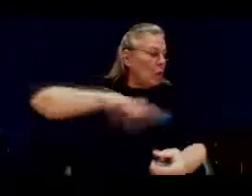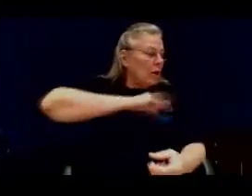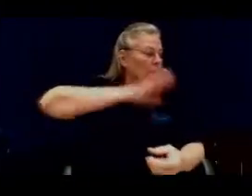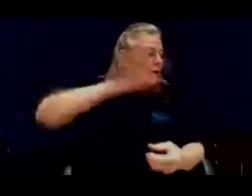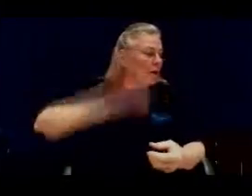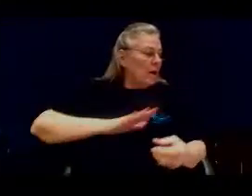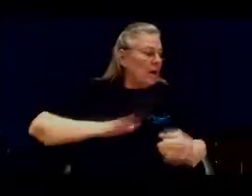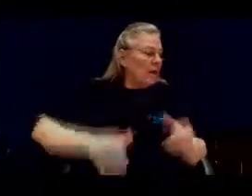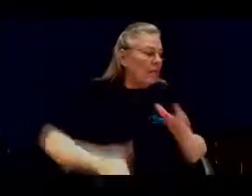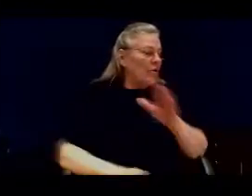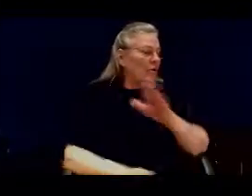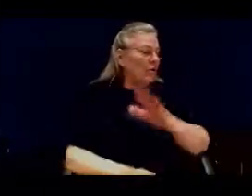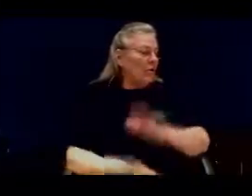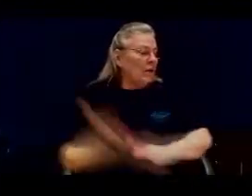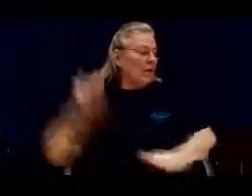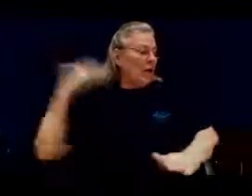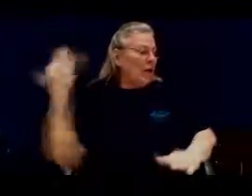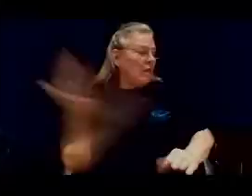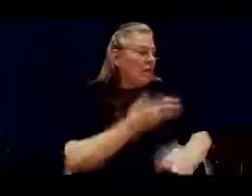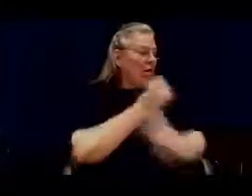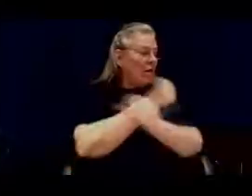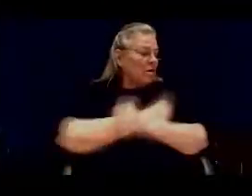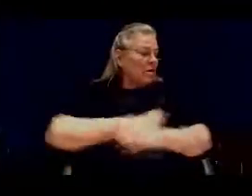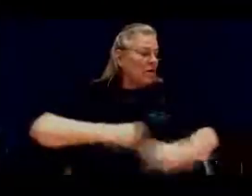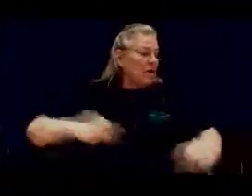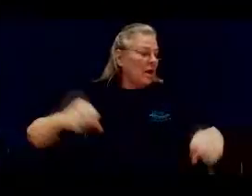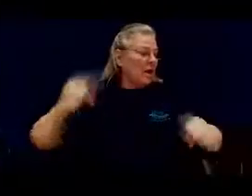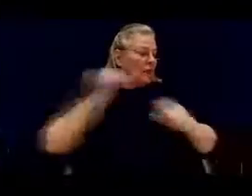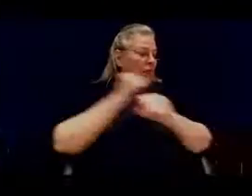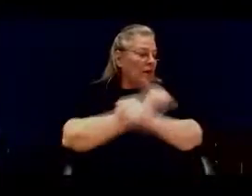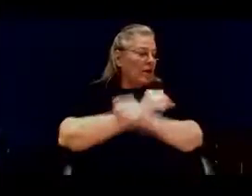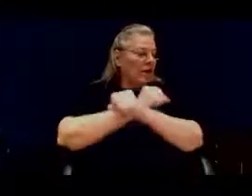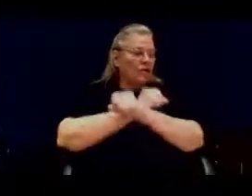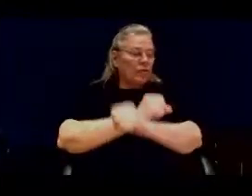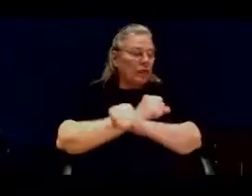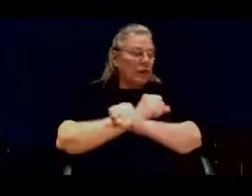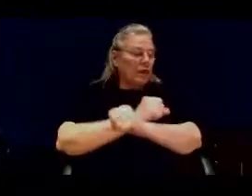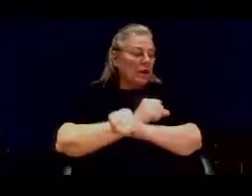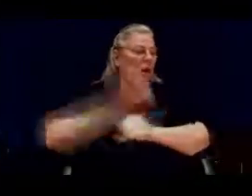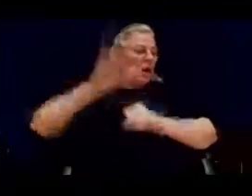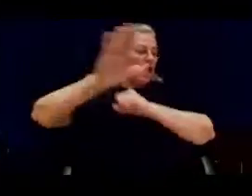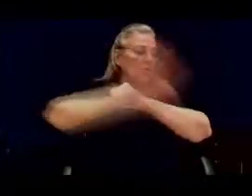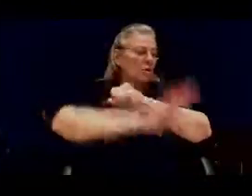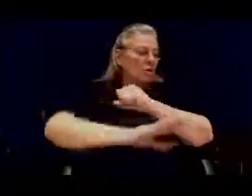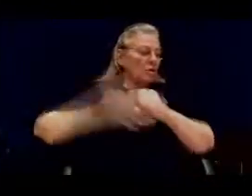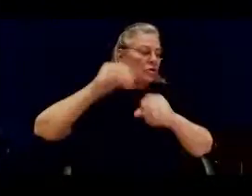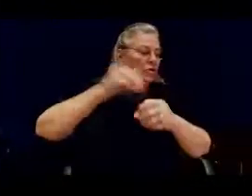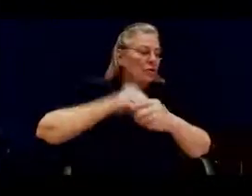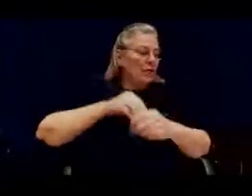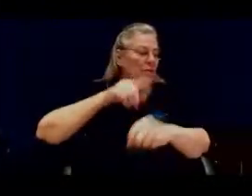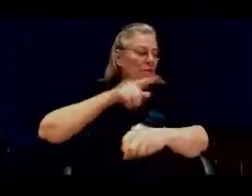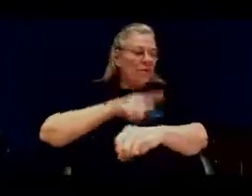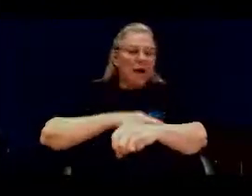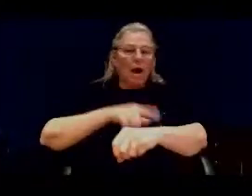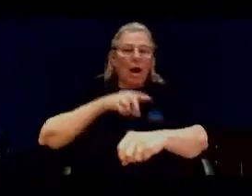We'll never leave our safe retreat, a shelter in the time